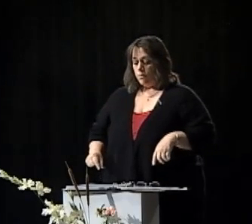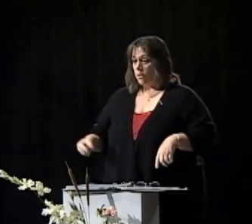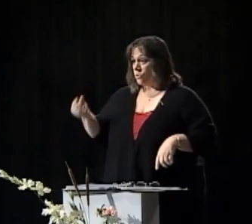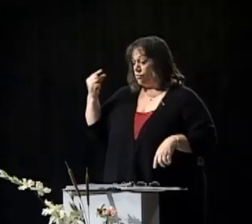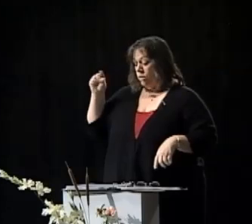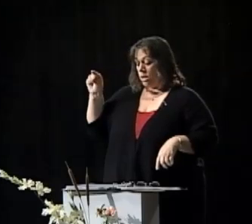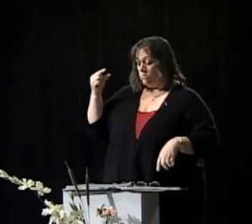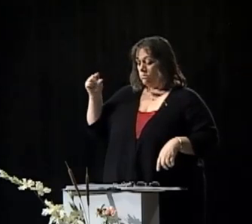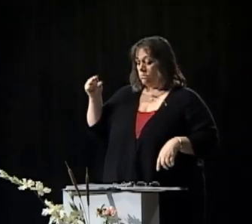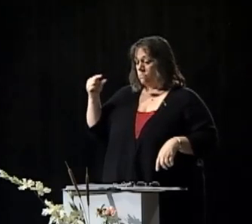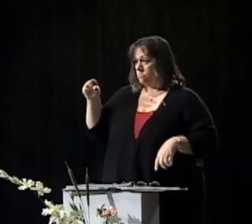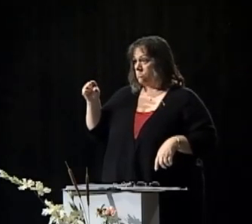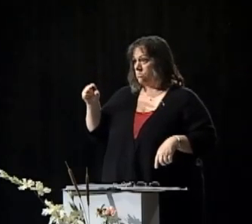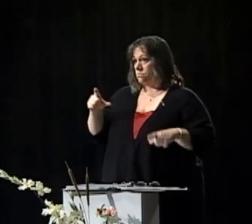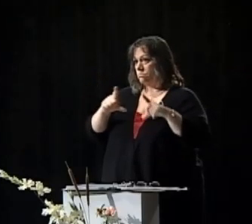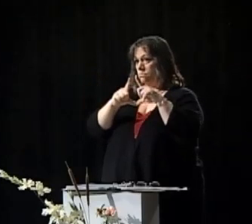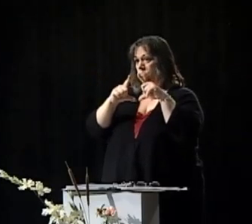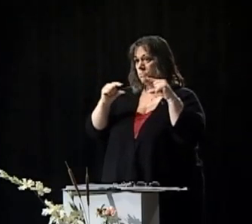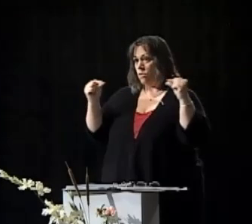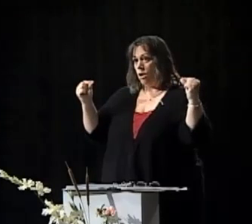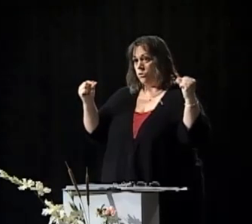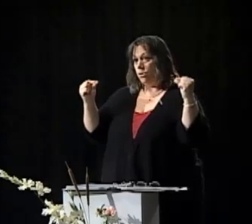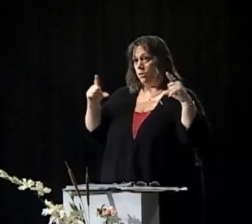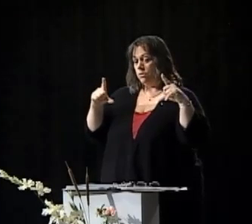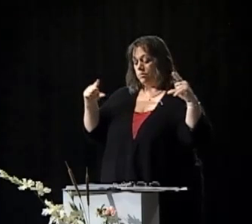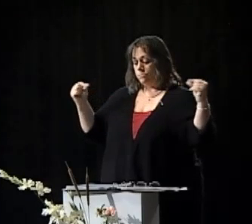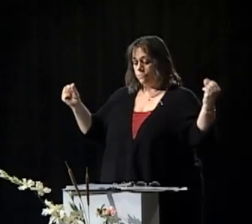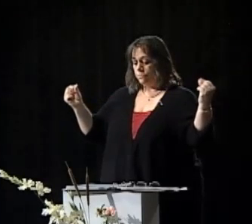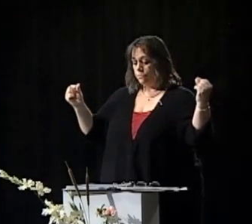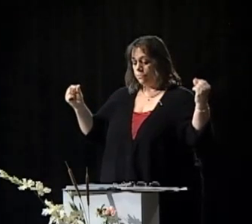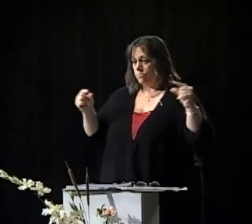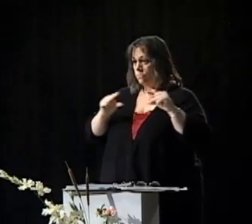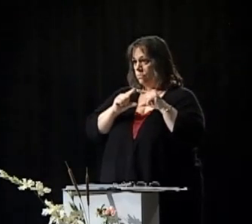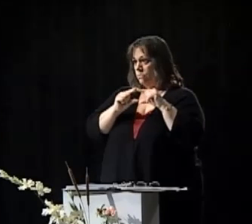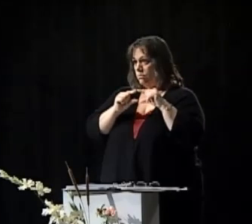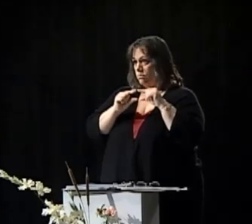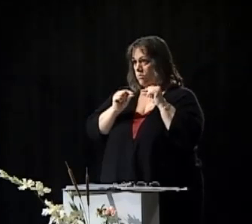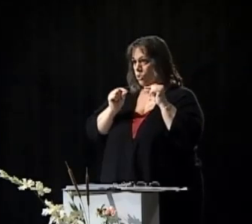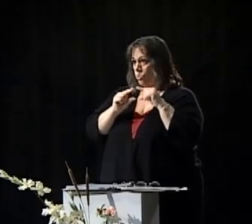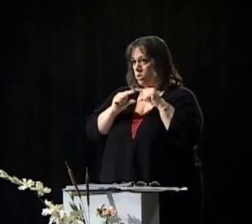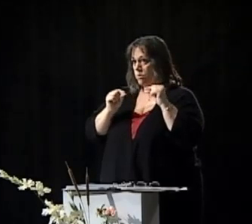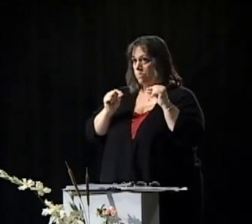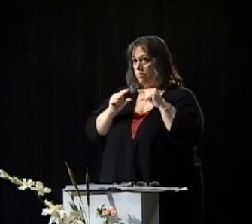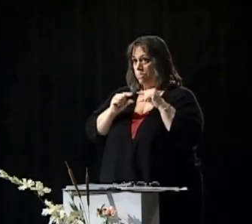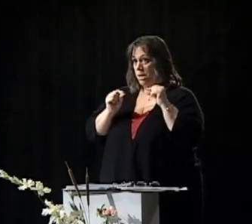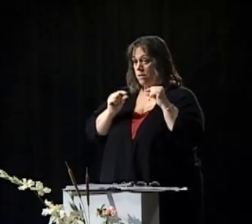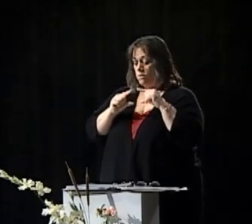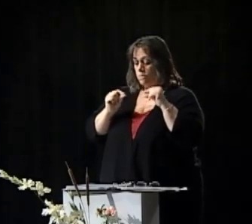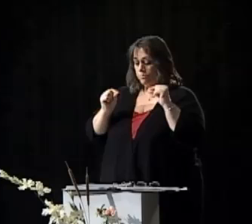It's green. Hot dog. Little ones are beans.